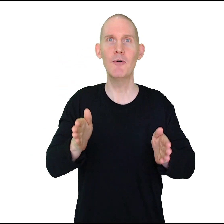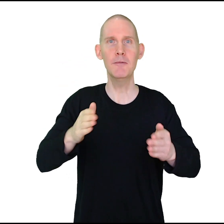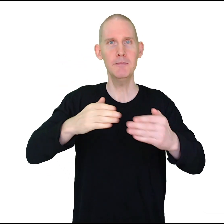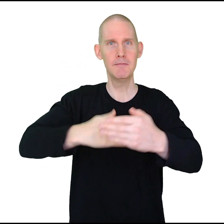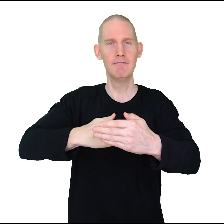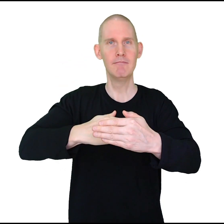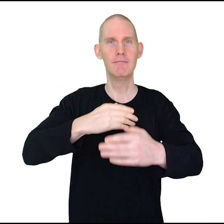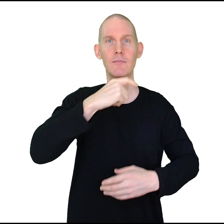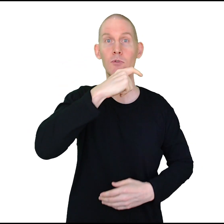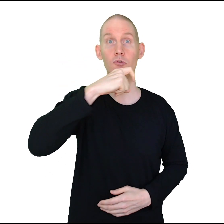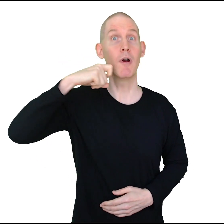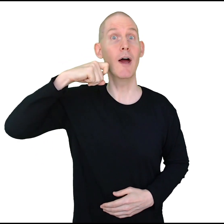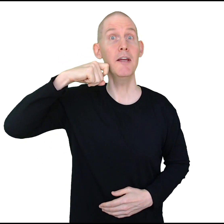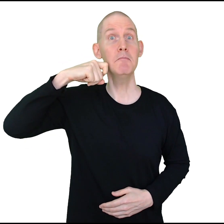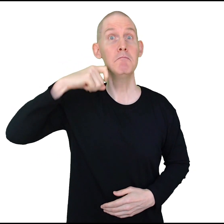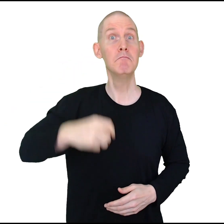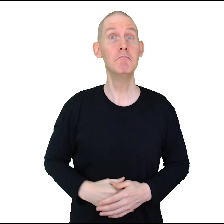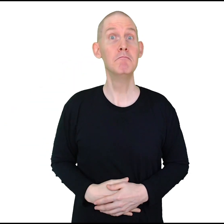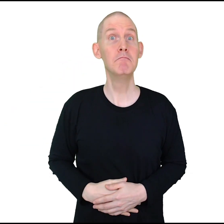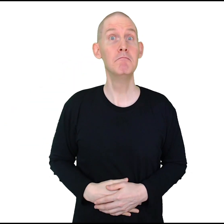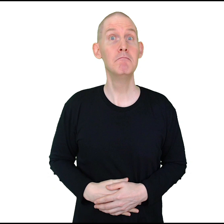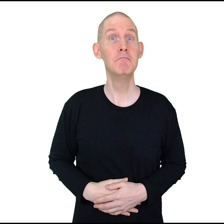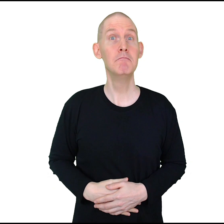bedroom, dry.